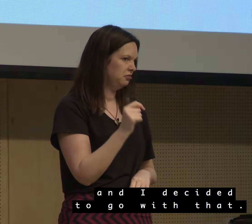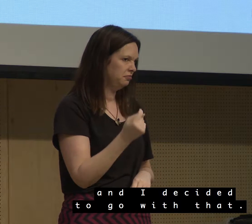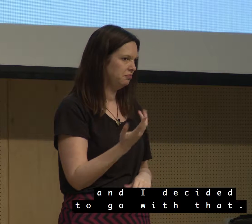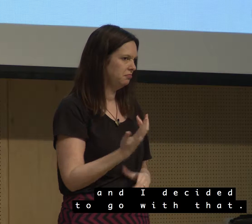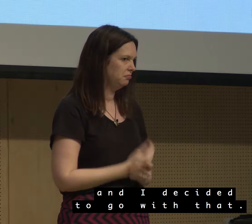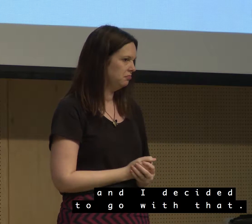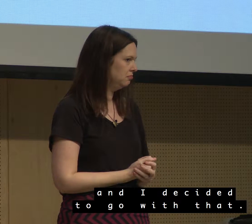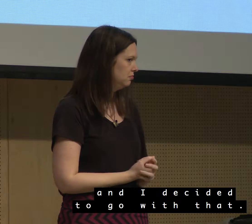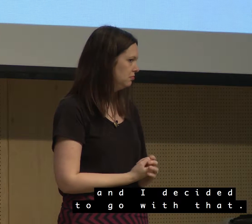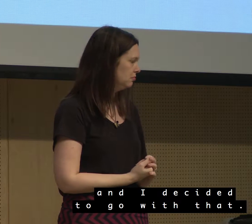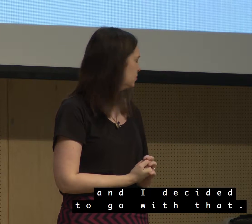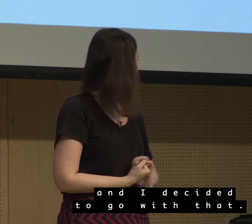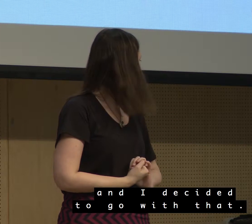and I decided to go with that.